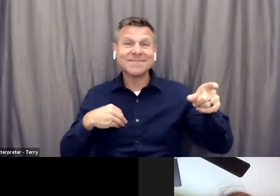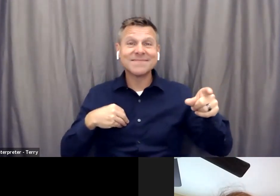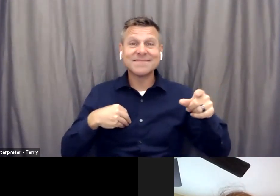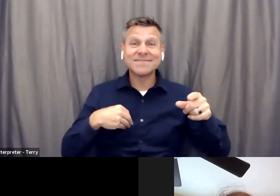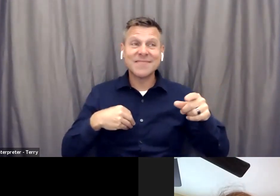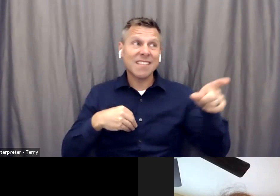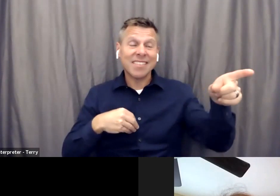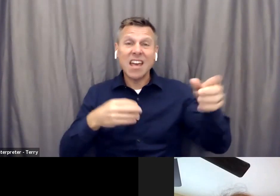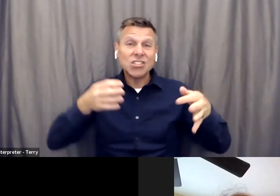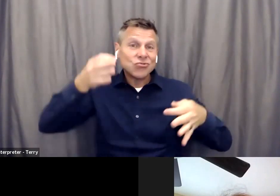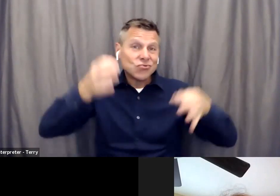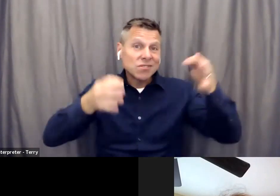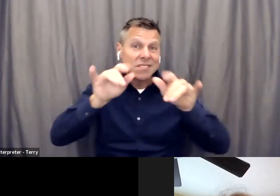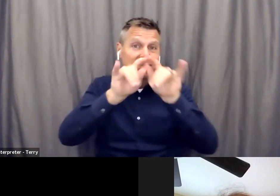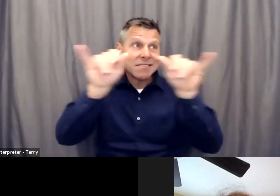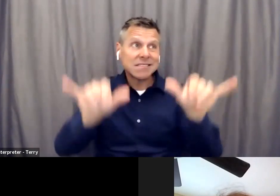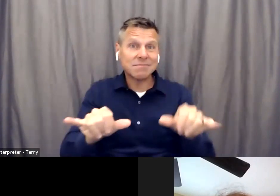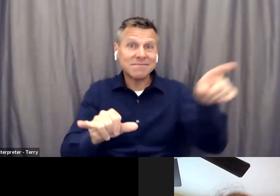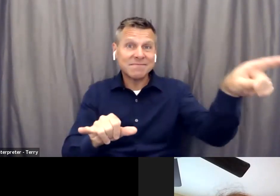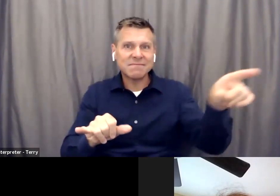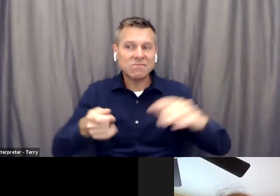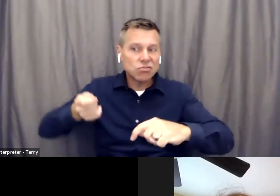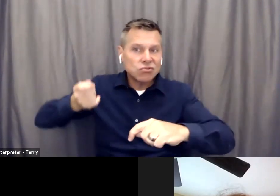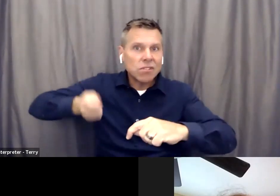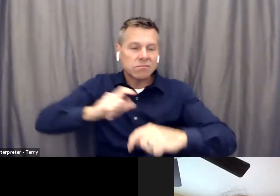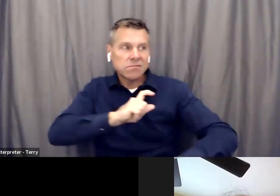said about them. And so